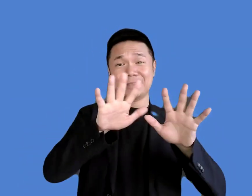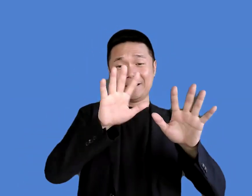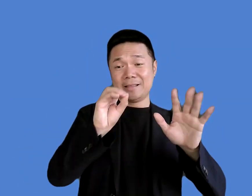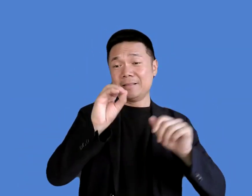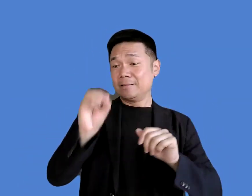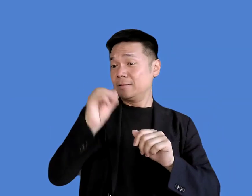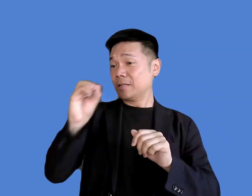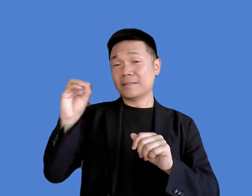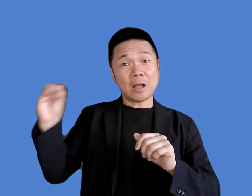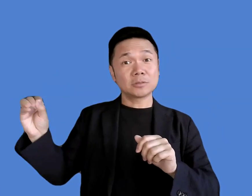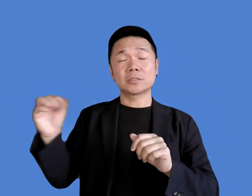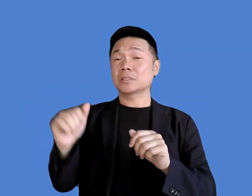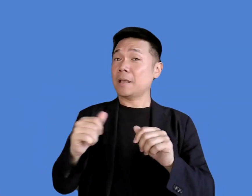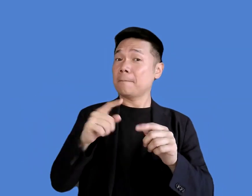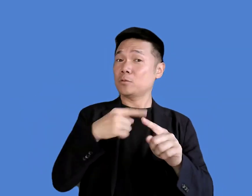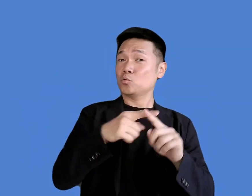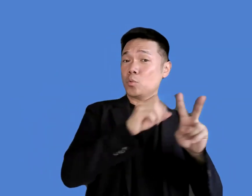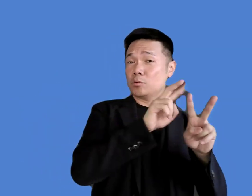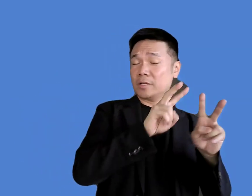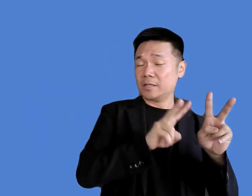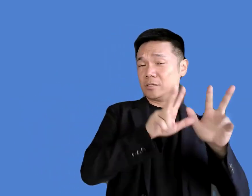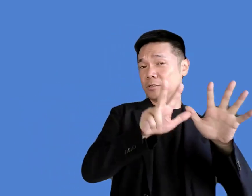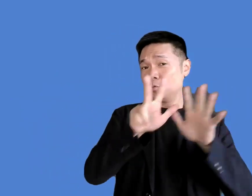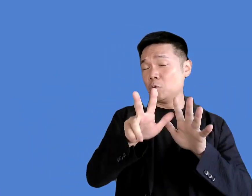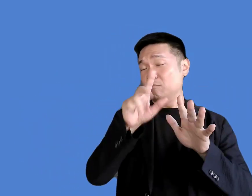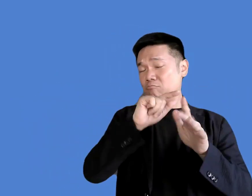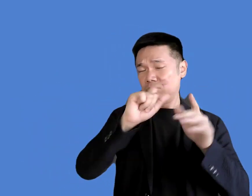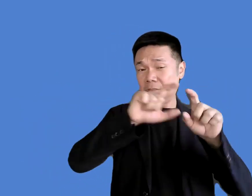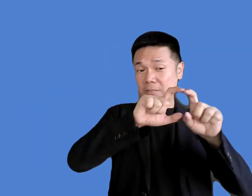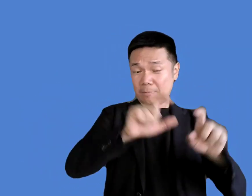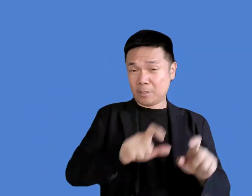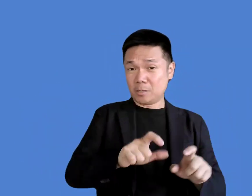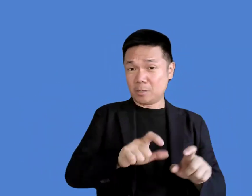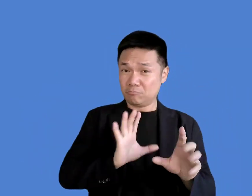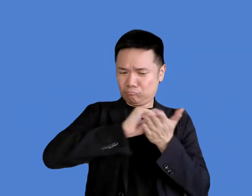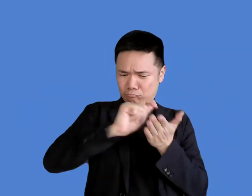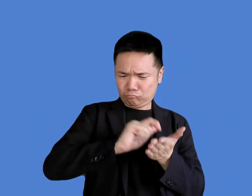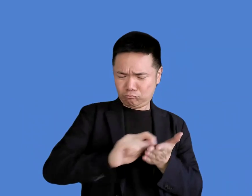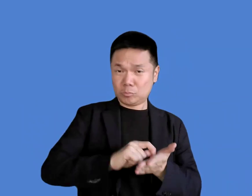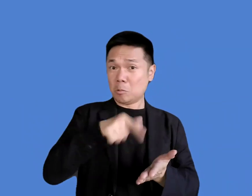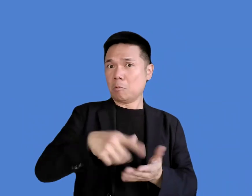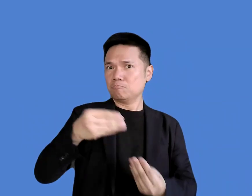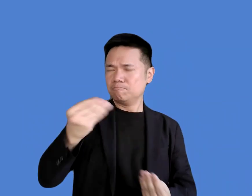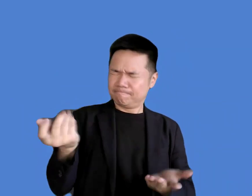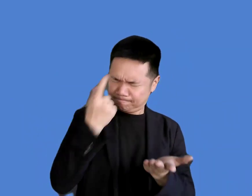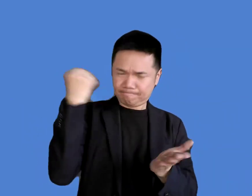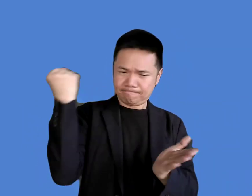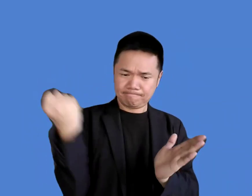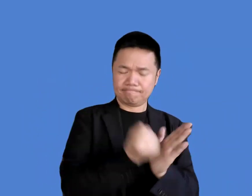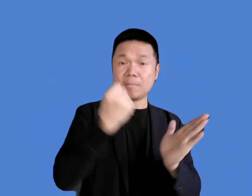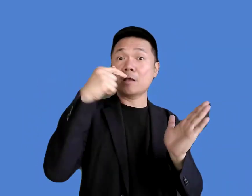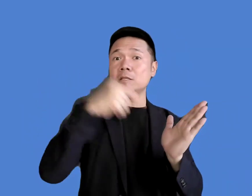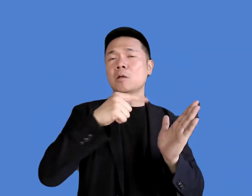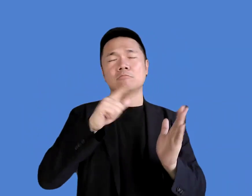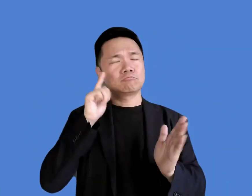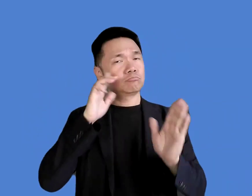2,580 companies in the Asia Pacific, this is a huge body of momentous evidence for change.